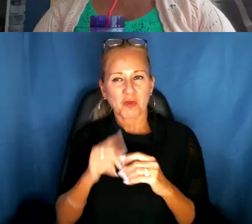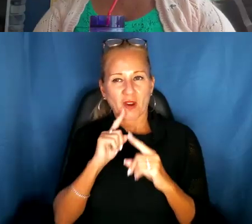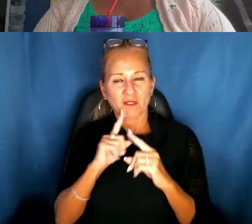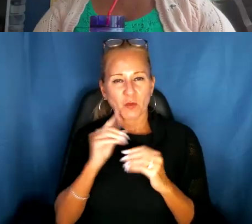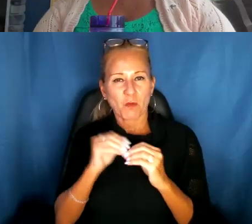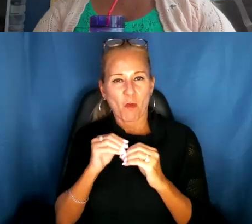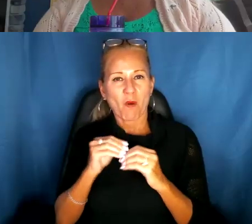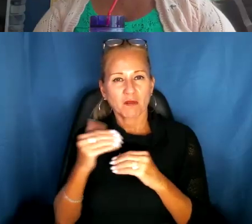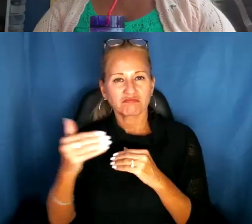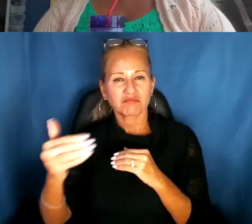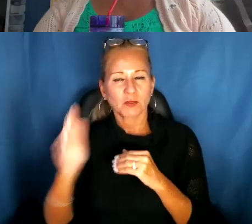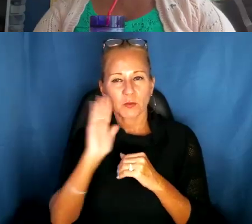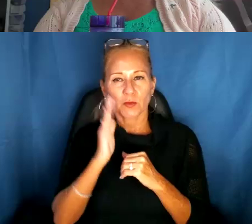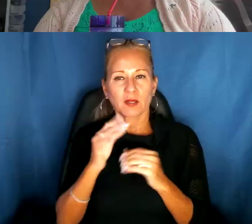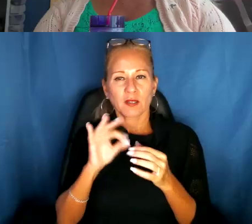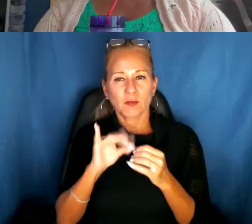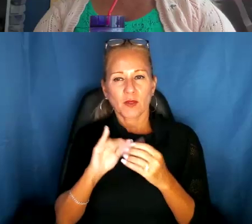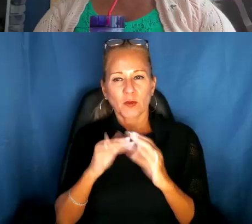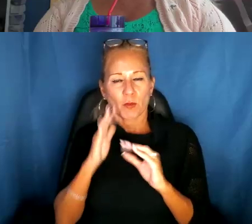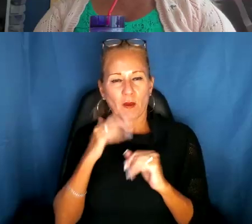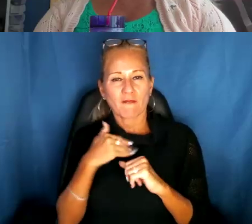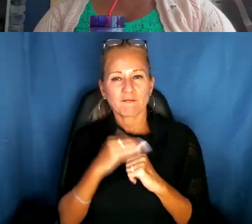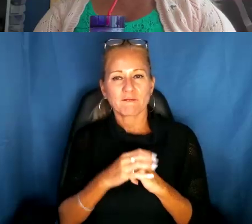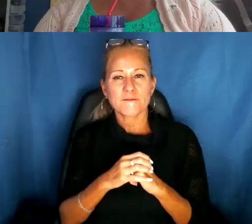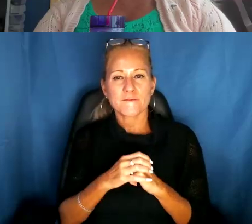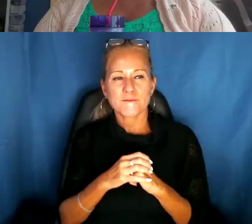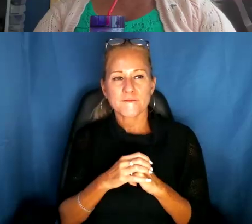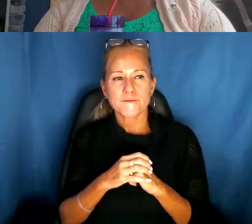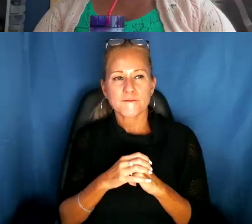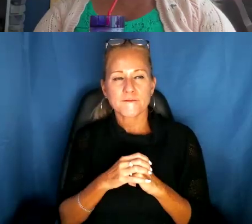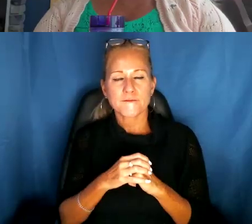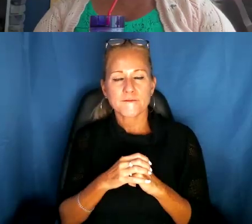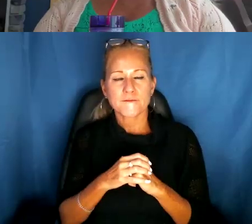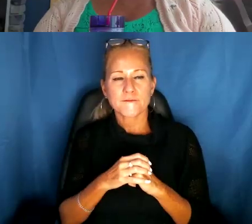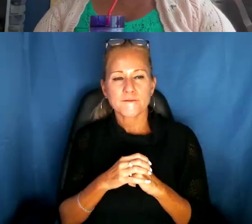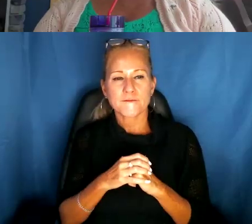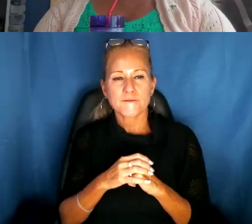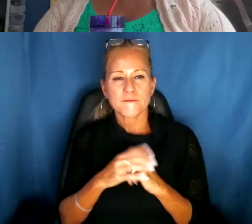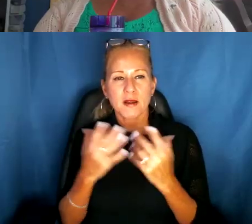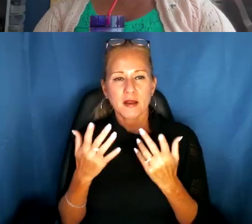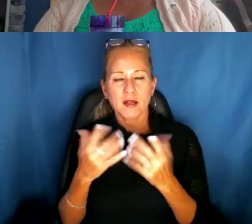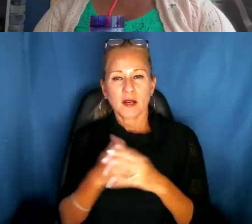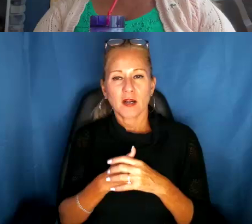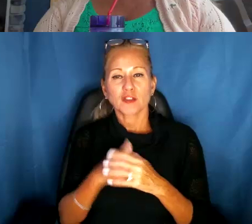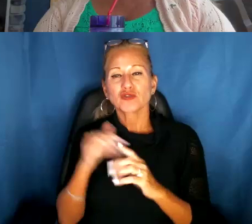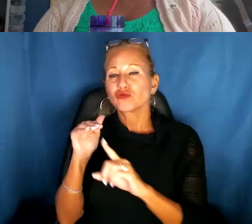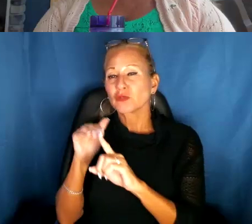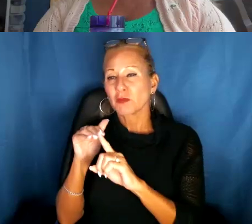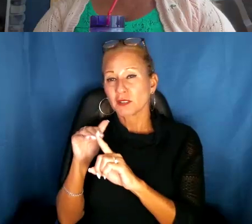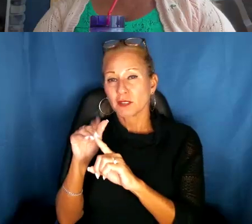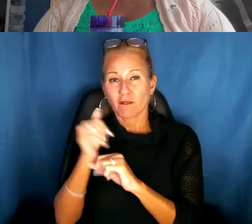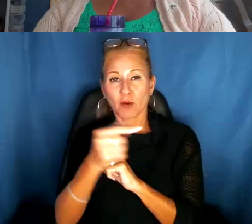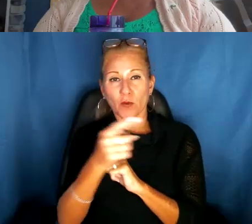conversations that the community is going to have. And with that, I'll just, as a